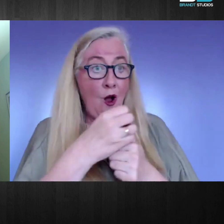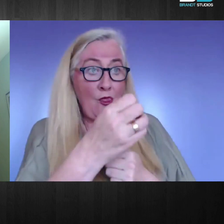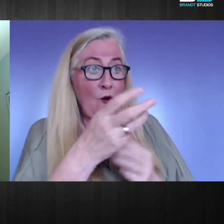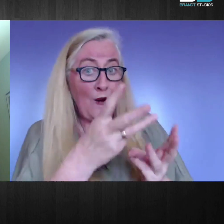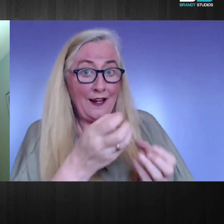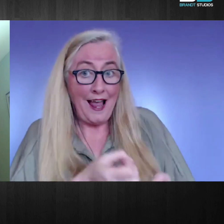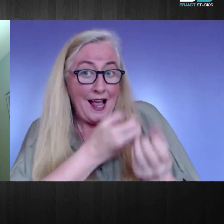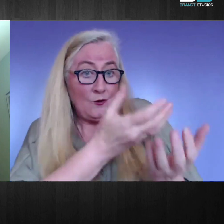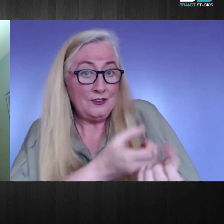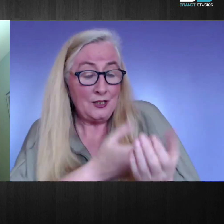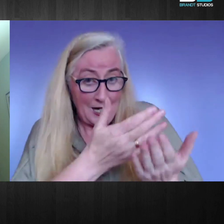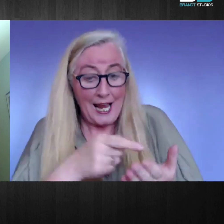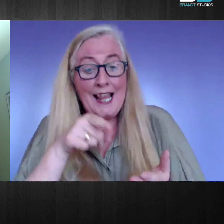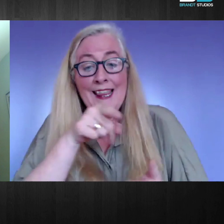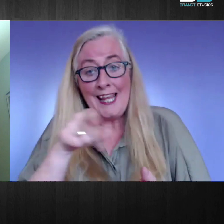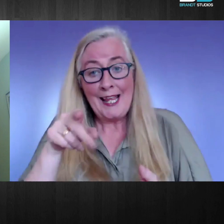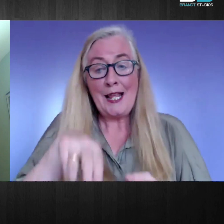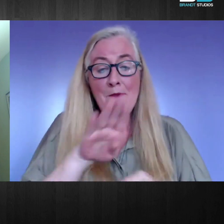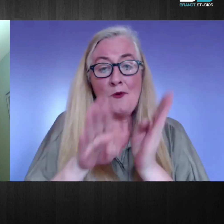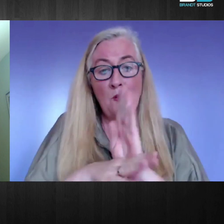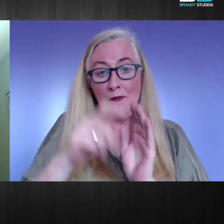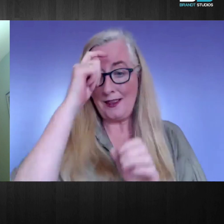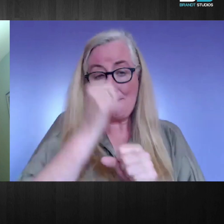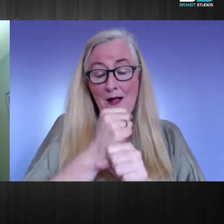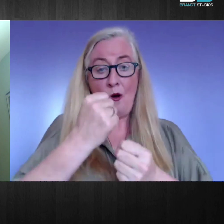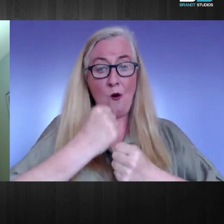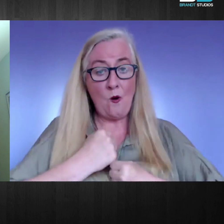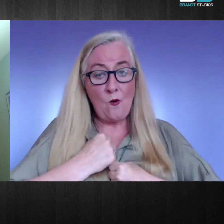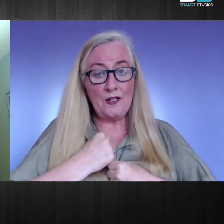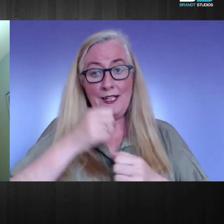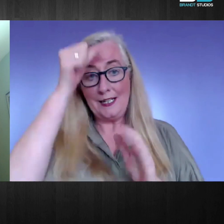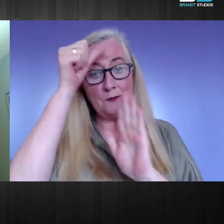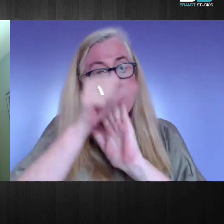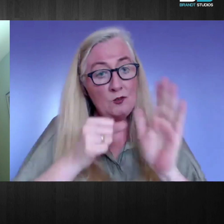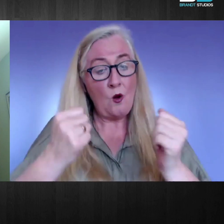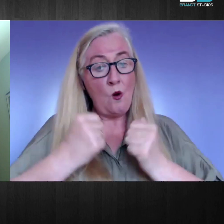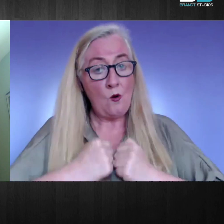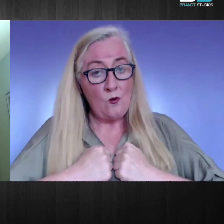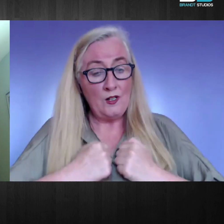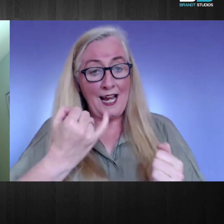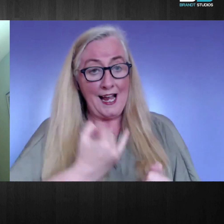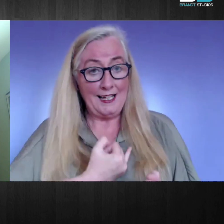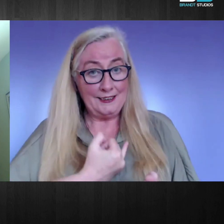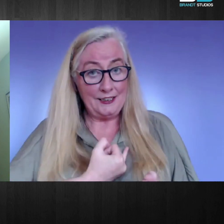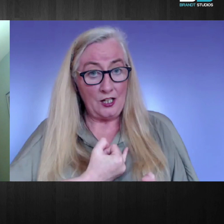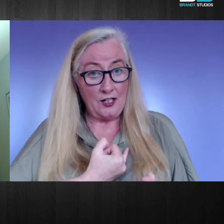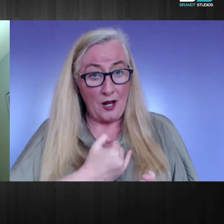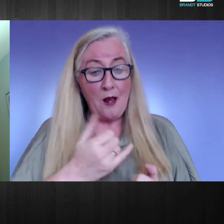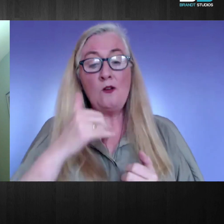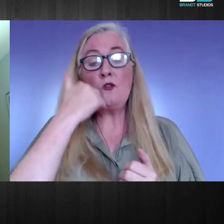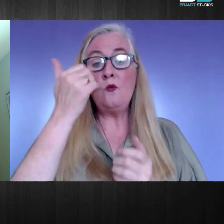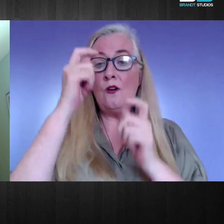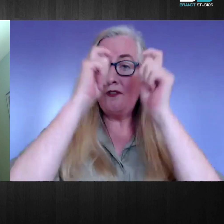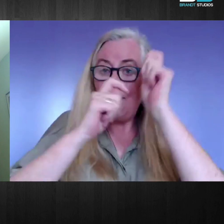life experiences and identity. And they also say that through reflection and performance, participants can often